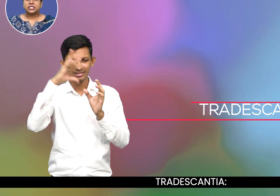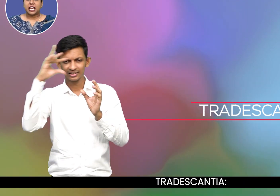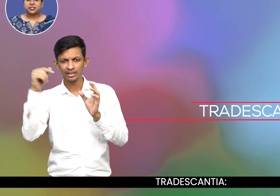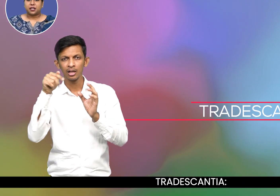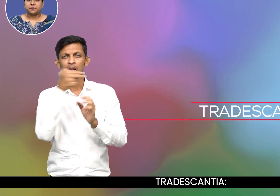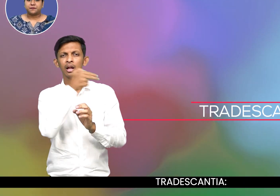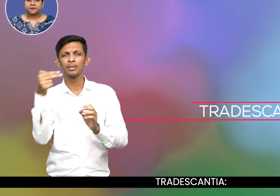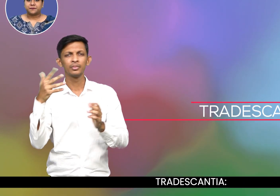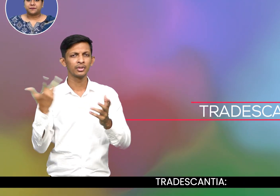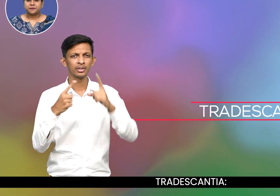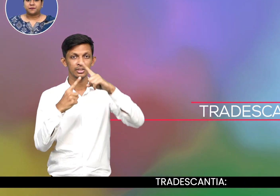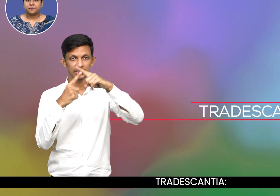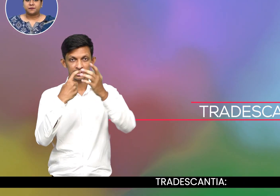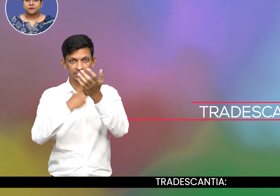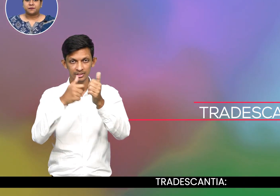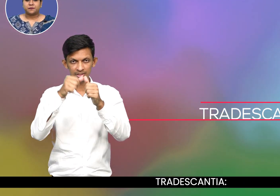Tradescantia.